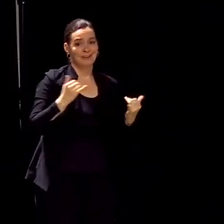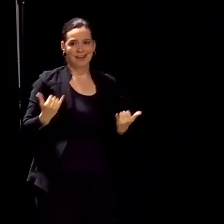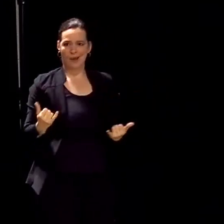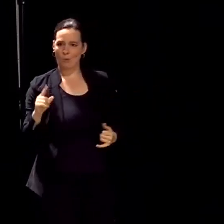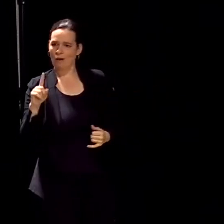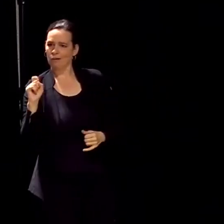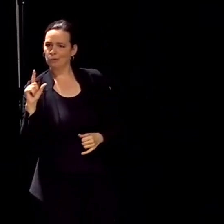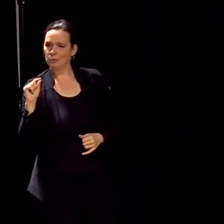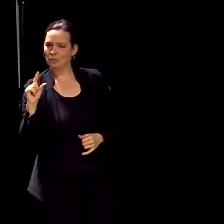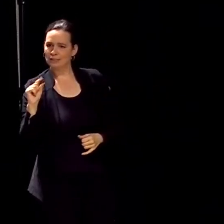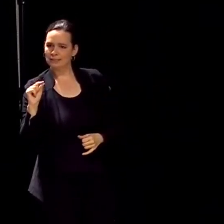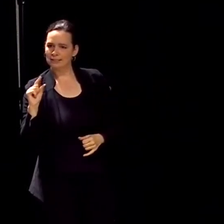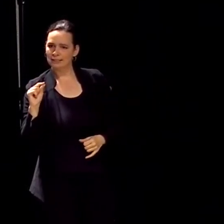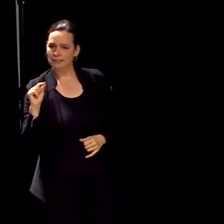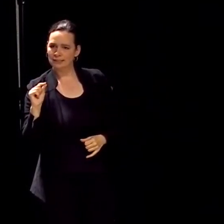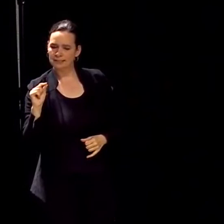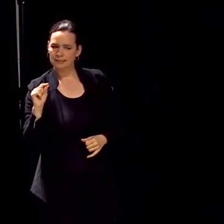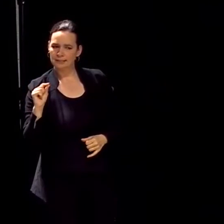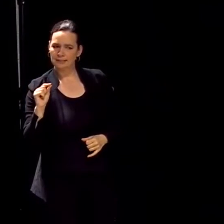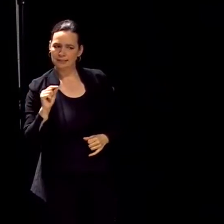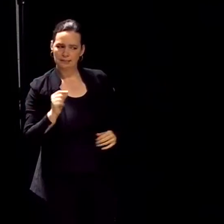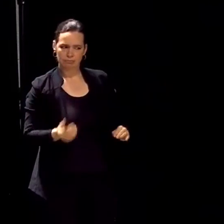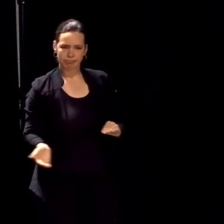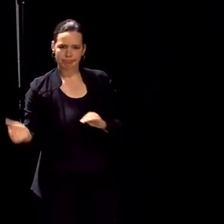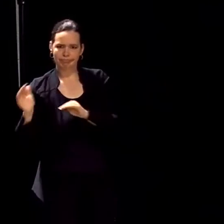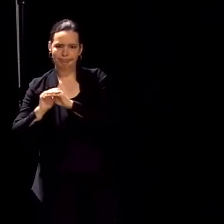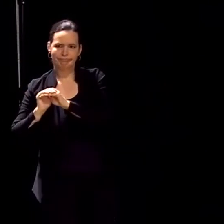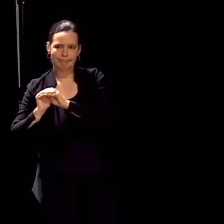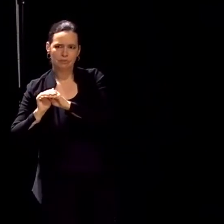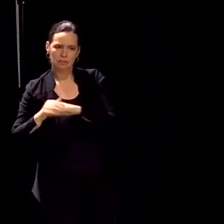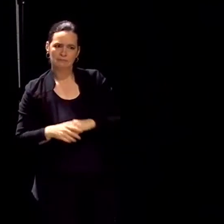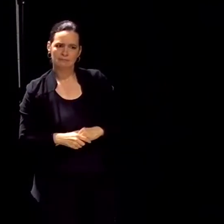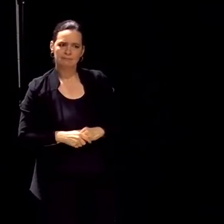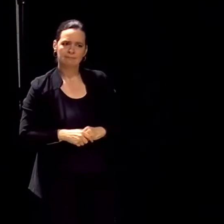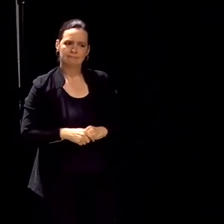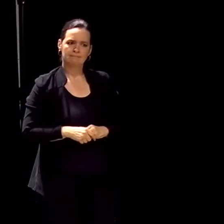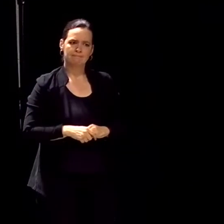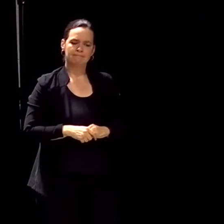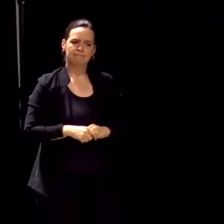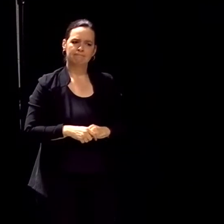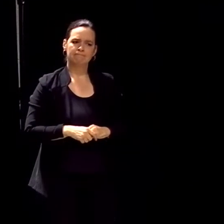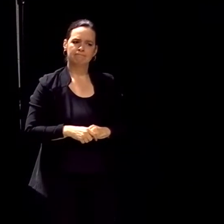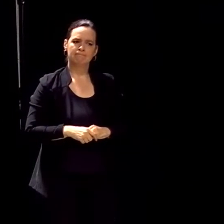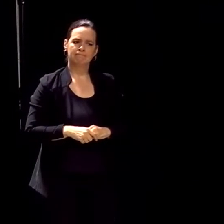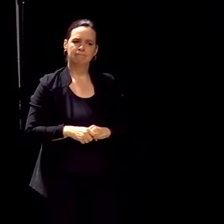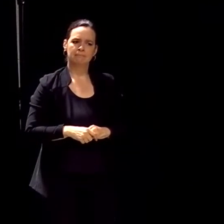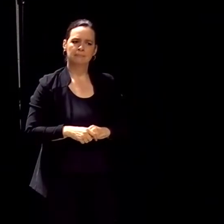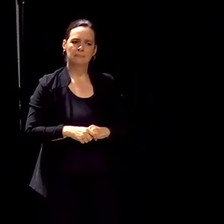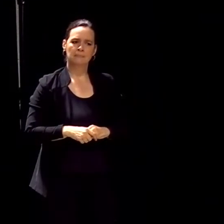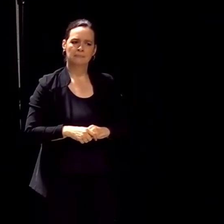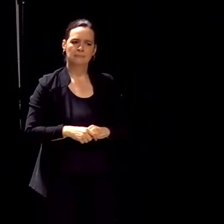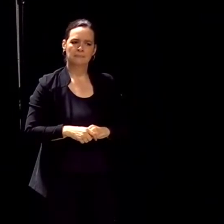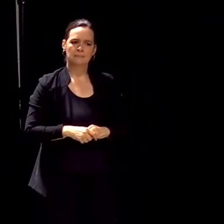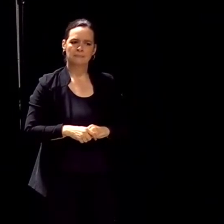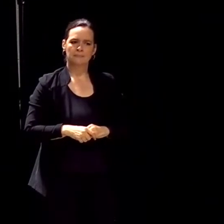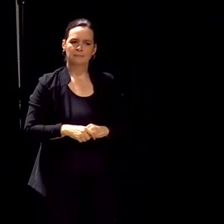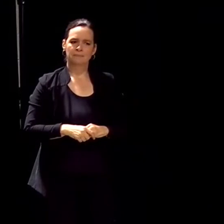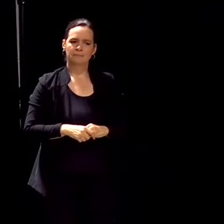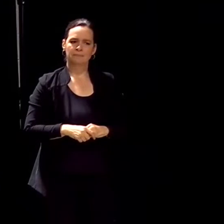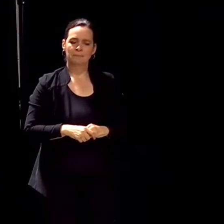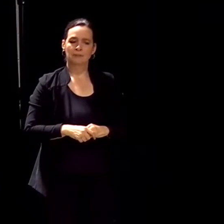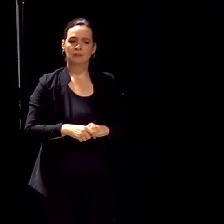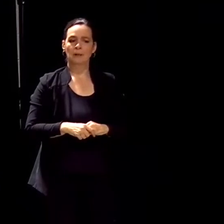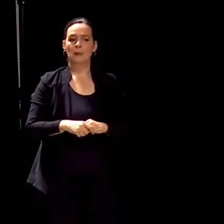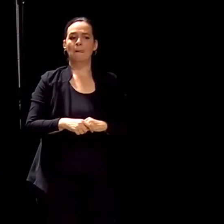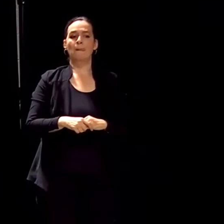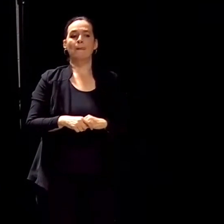I think the number is stabilized. It's stabilized at a very bad place, but it seems like we've